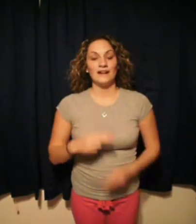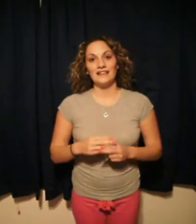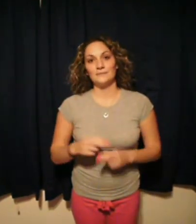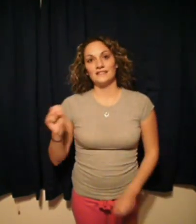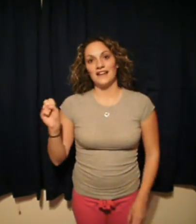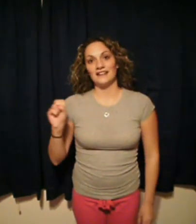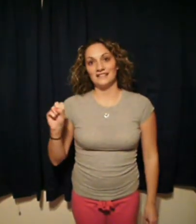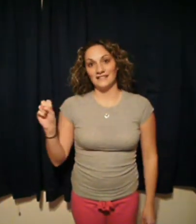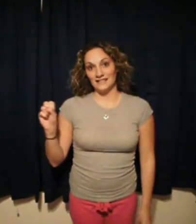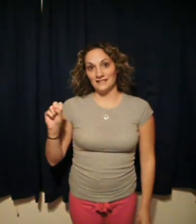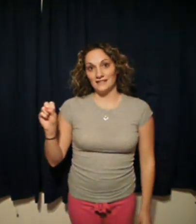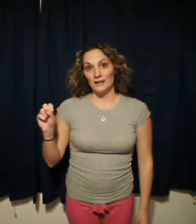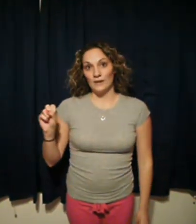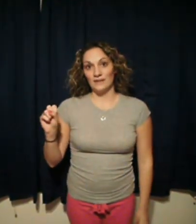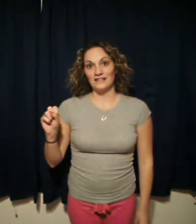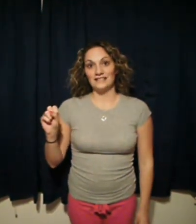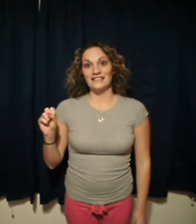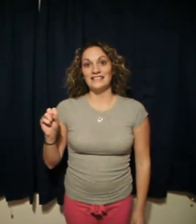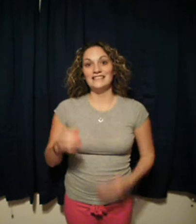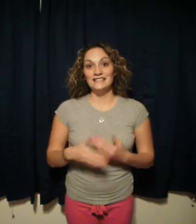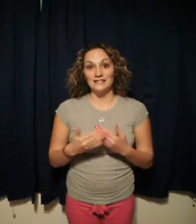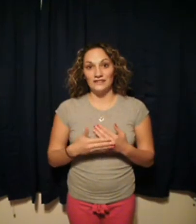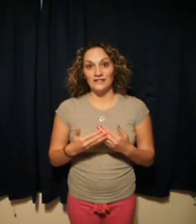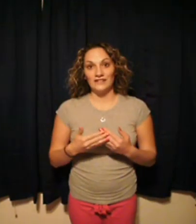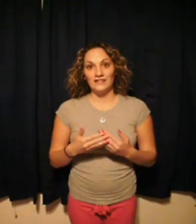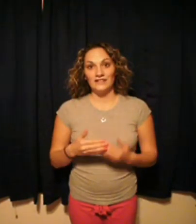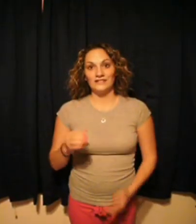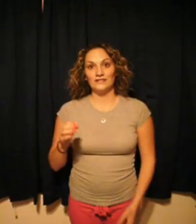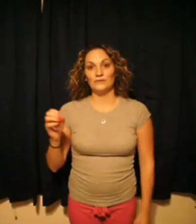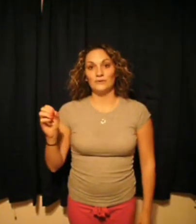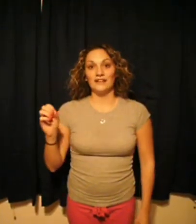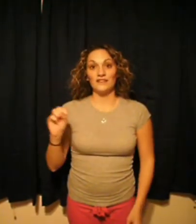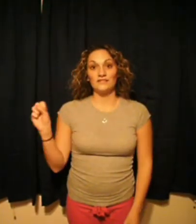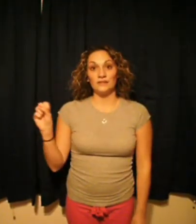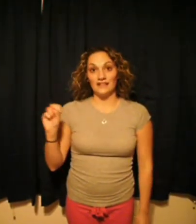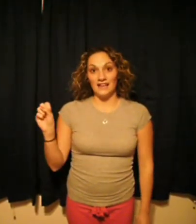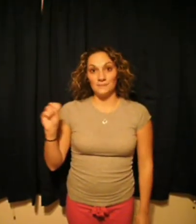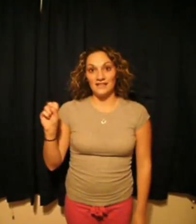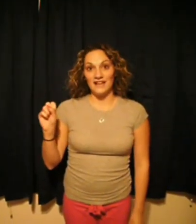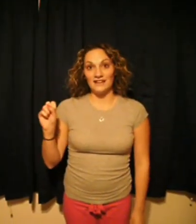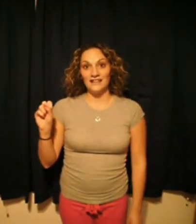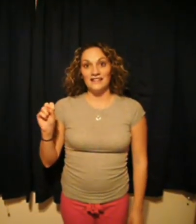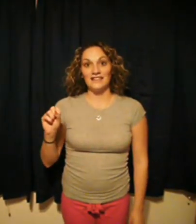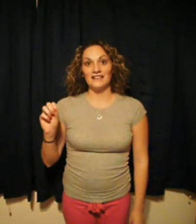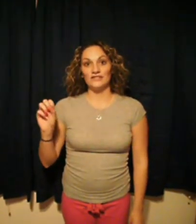my name sign is this, because it's easier to give someone a name sign than it is